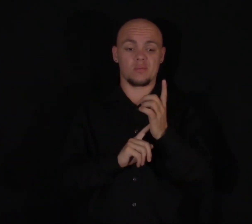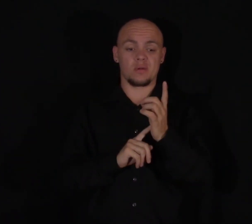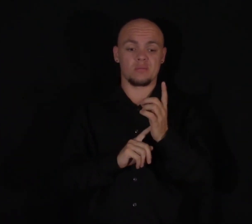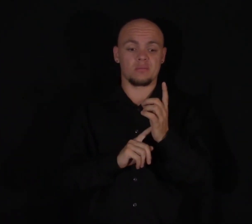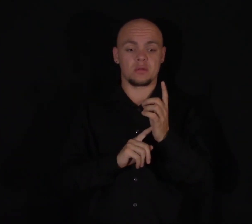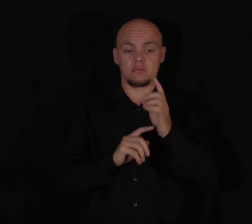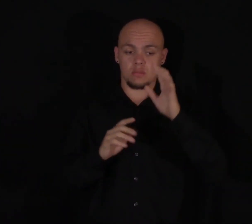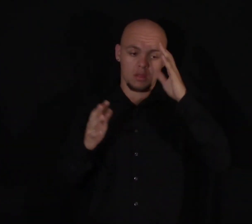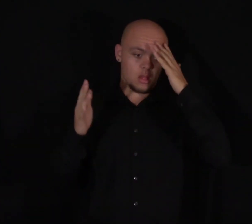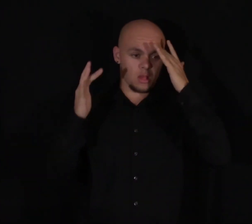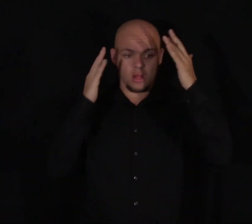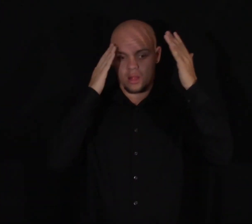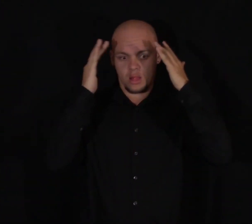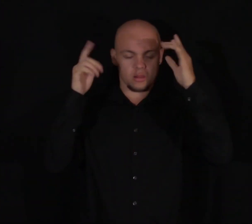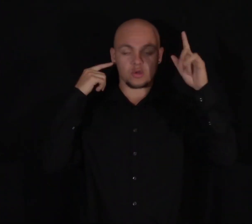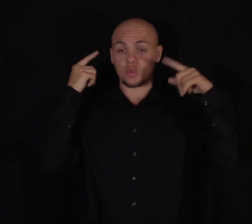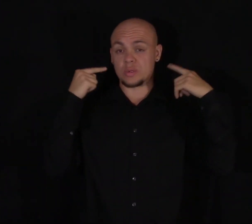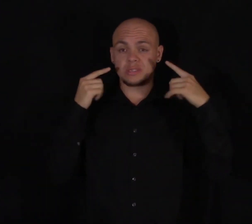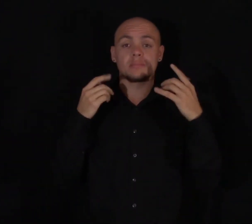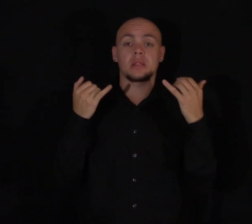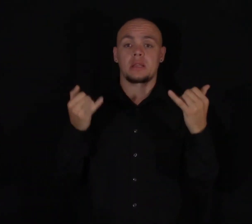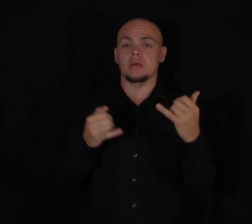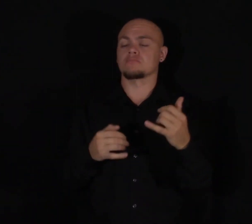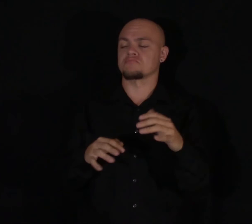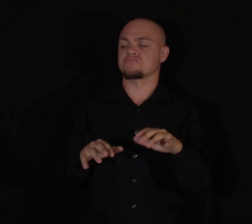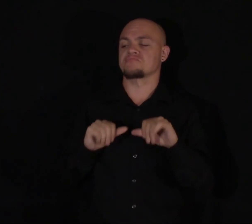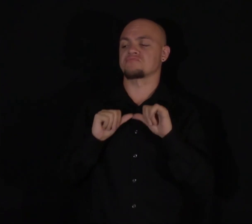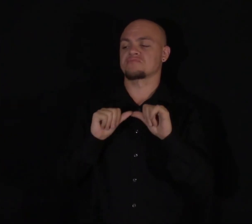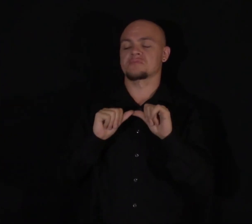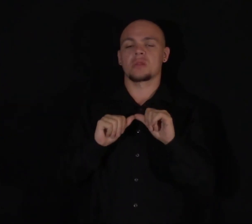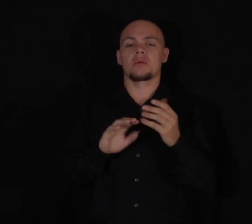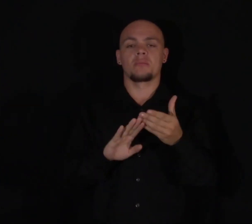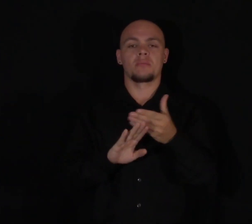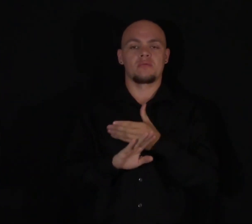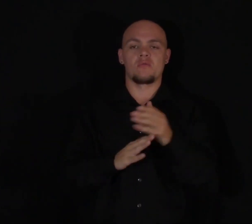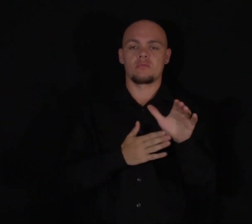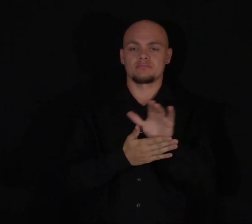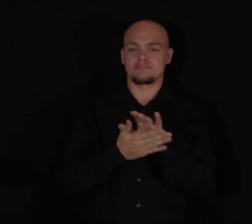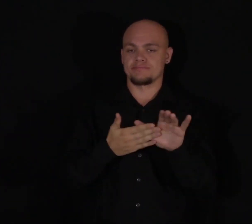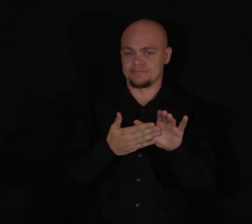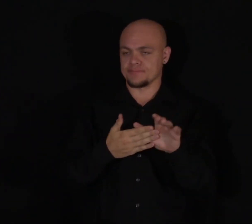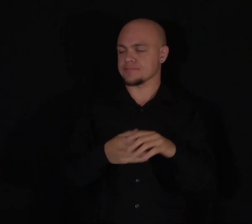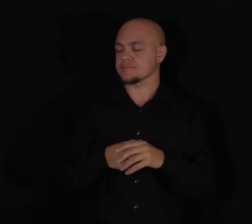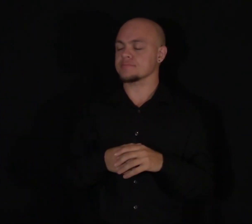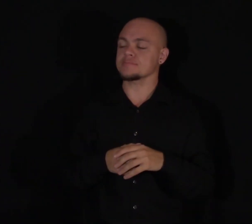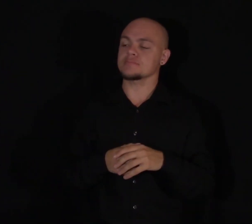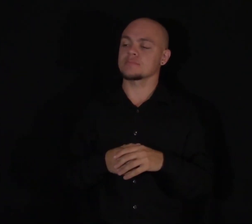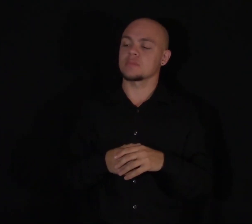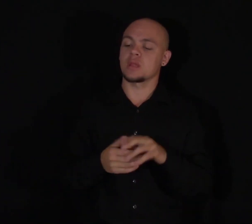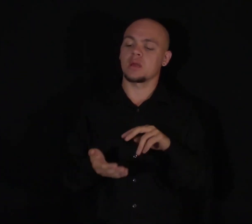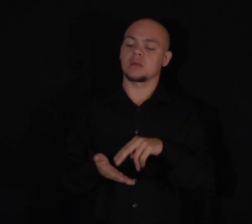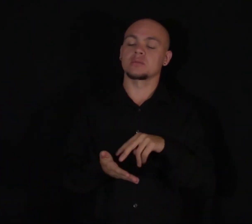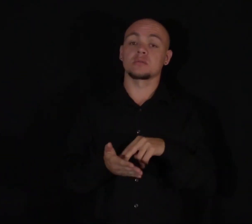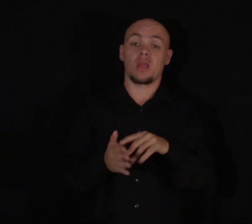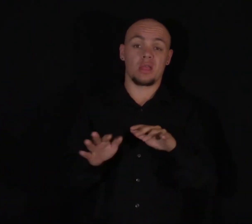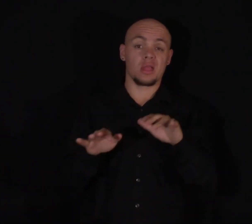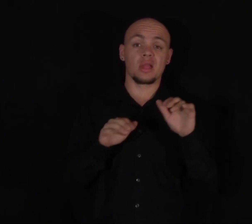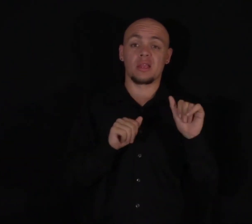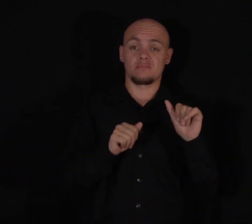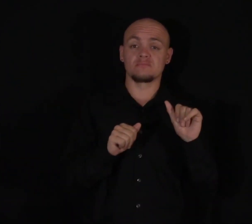delirium, and now he instantly resumed his former benevolence. He rose and quitted the room with my nurse, and in a